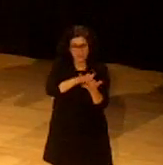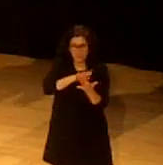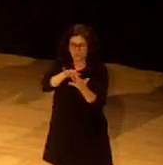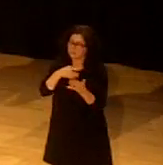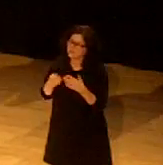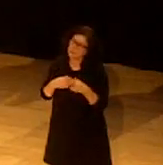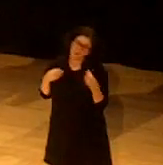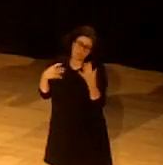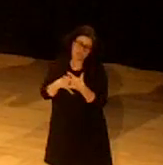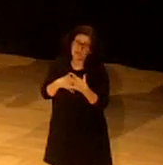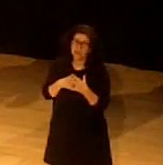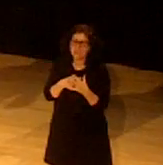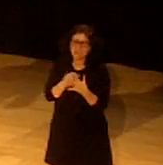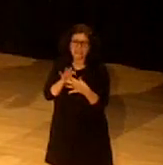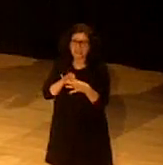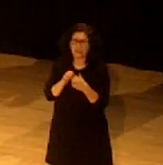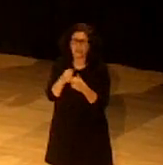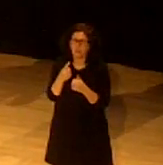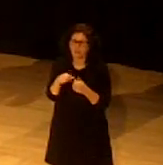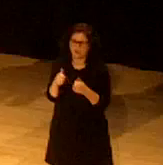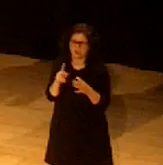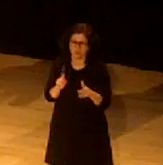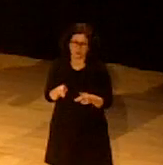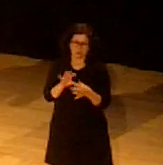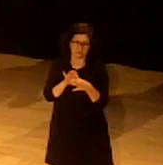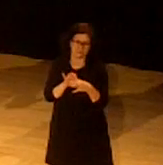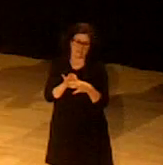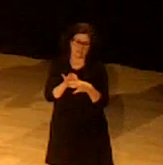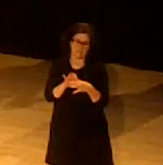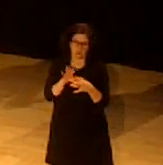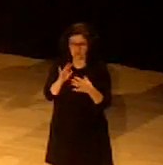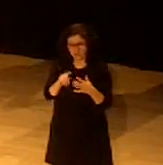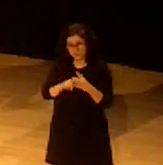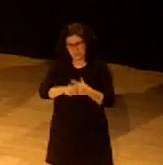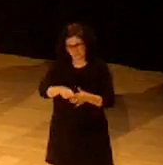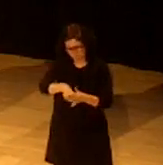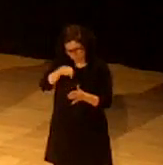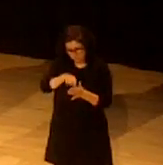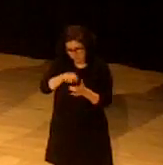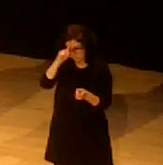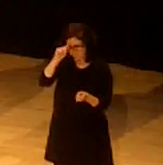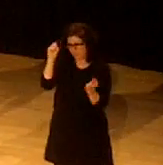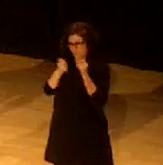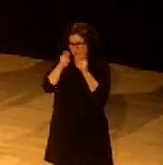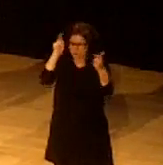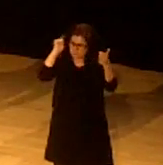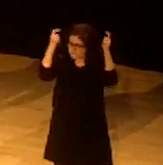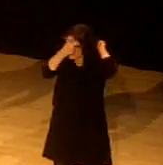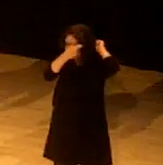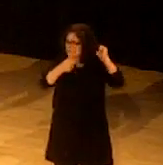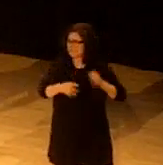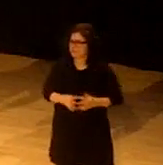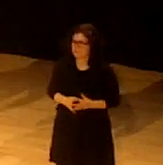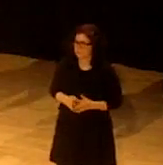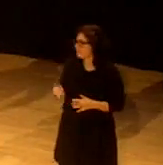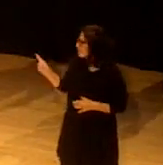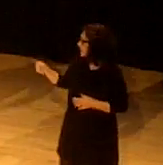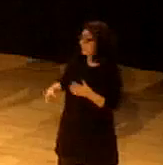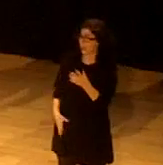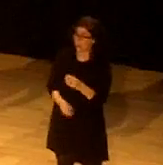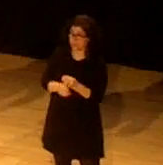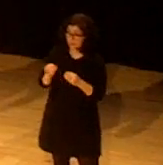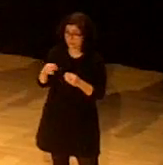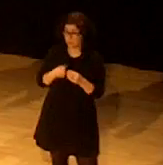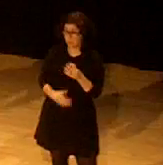are, connect with one other person. That's the beginning of the profound alteration. And I'm going to add on to